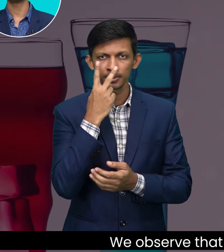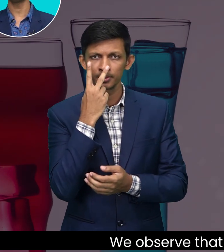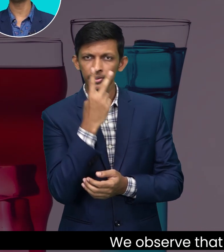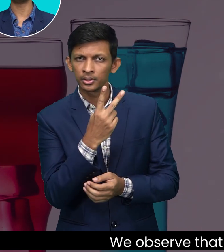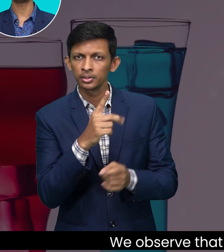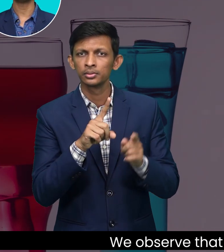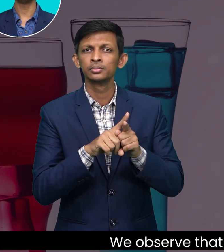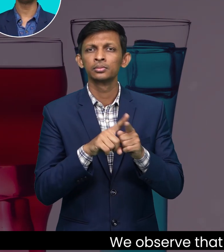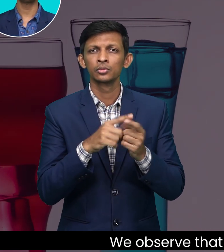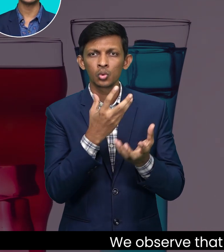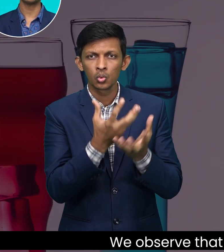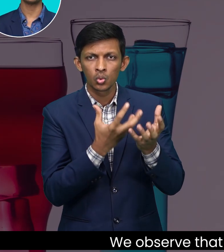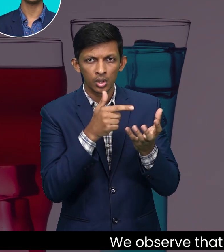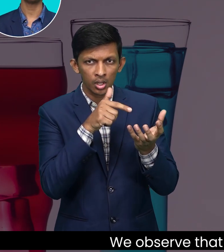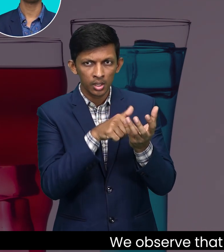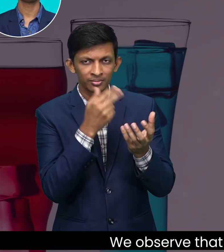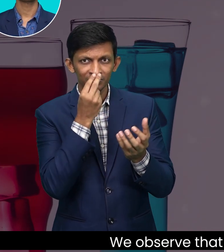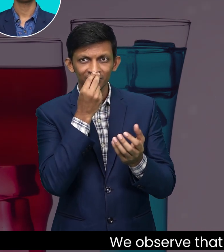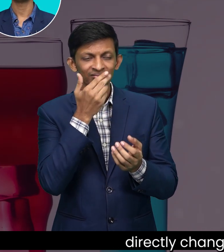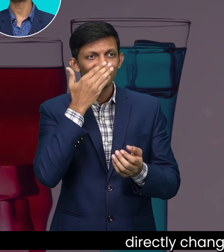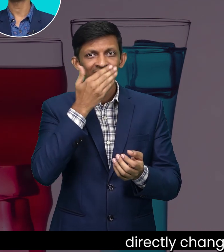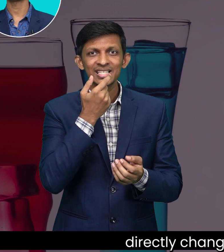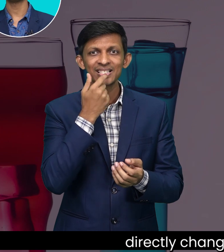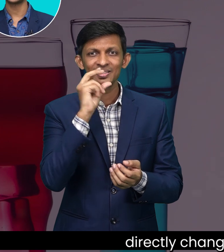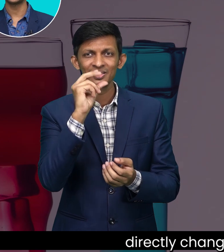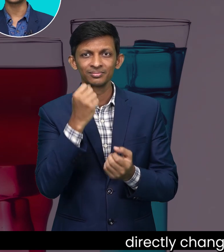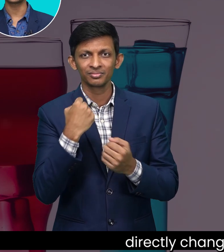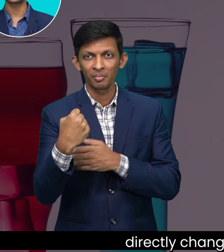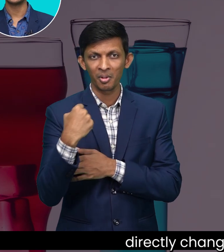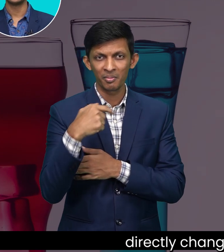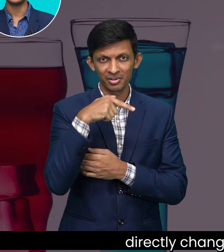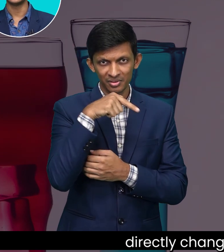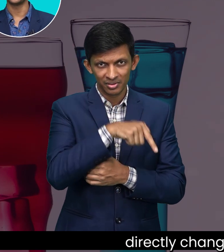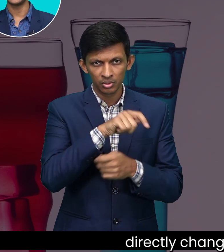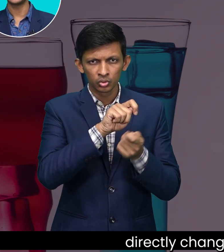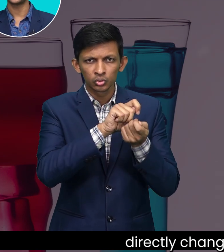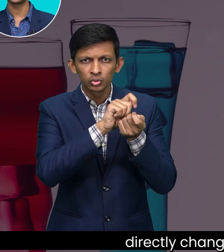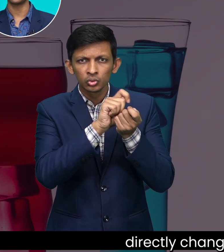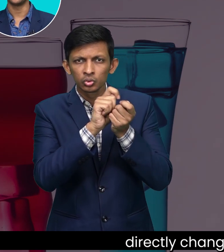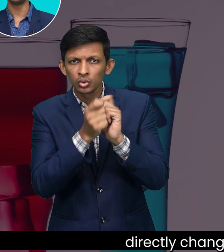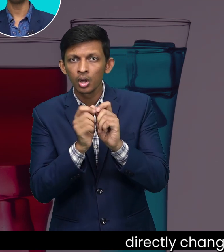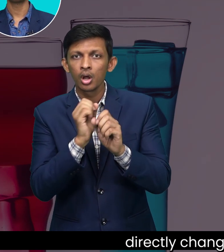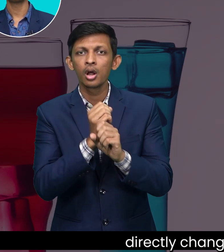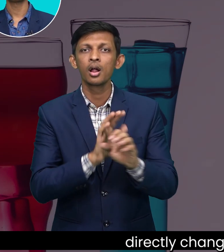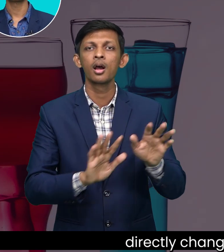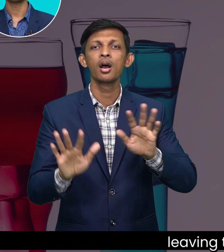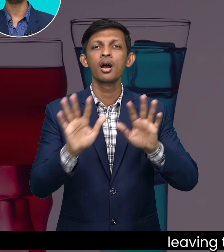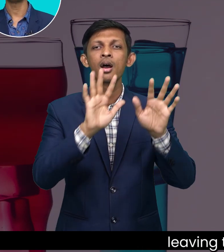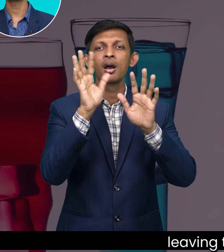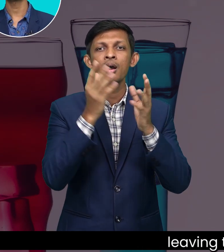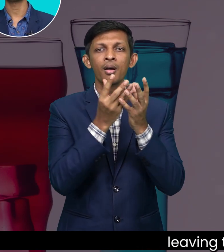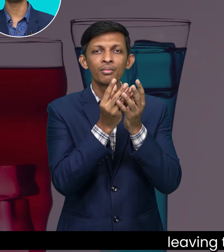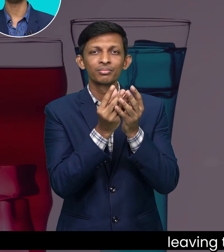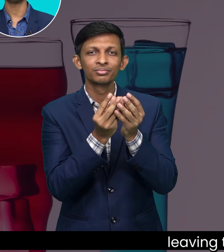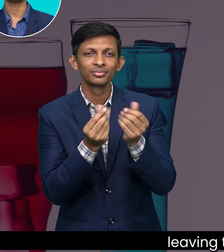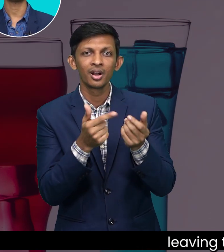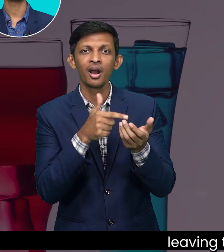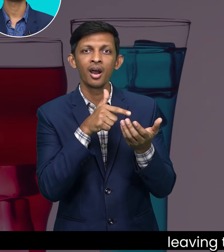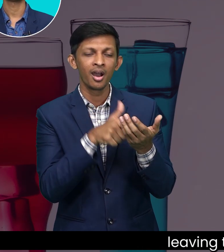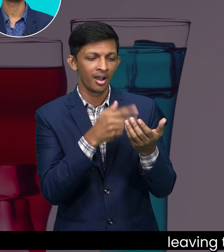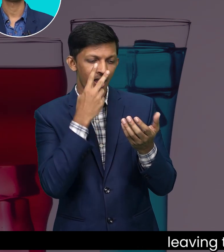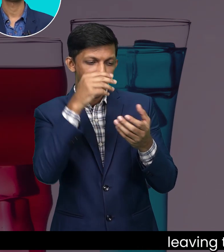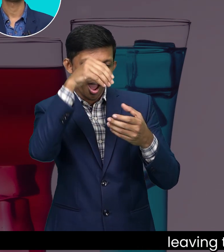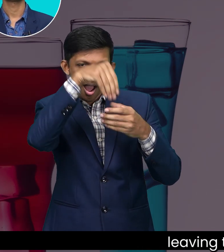We observe that when heated camphor directly changes into gaseous form, leaving the salt